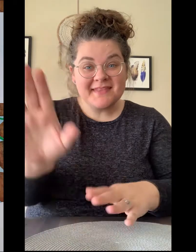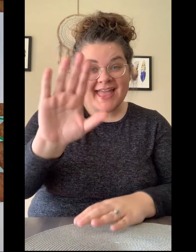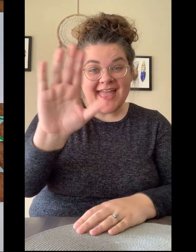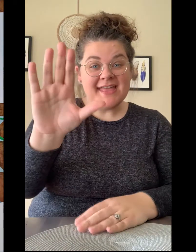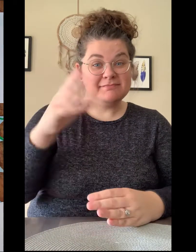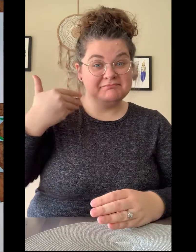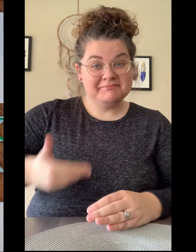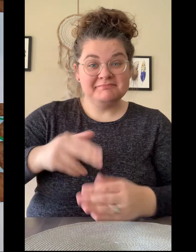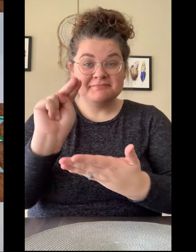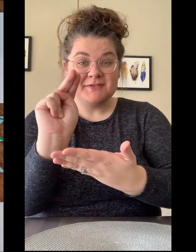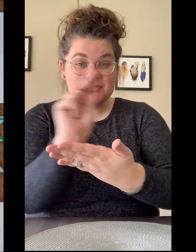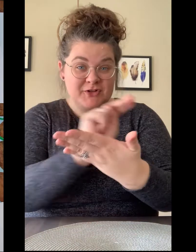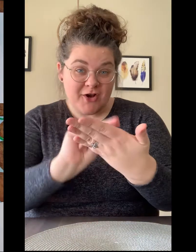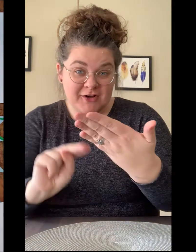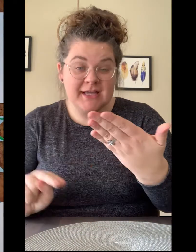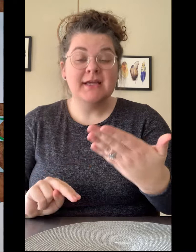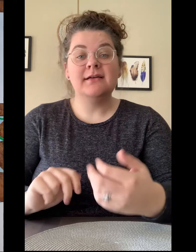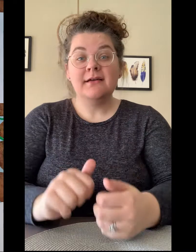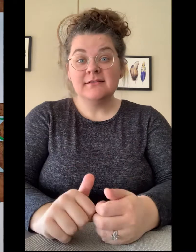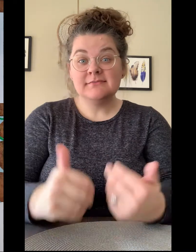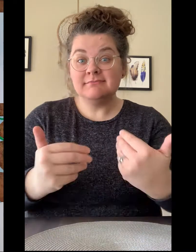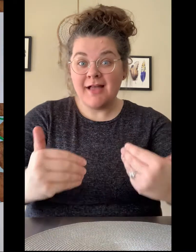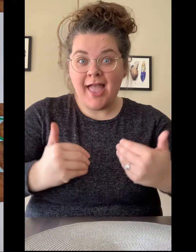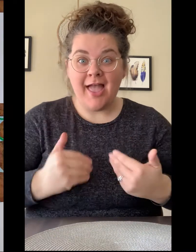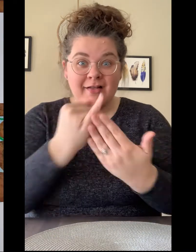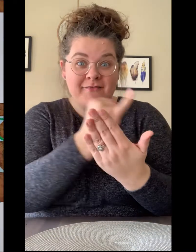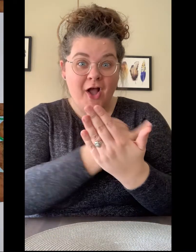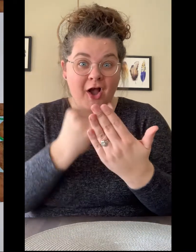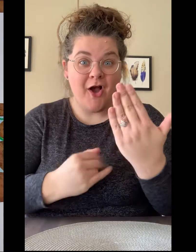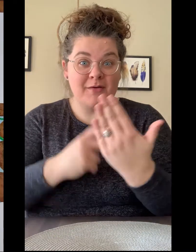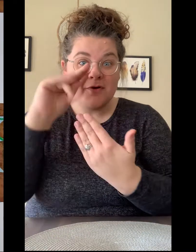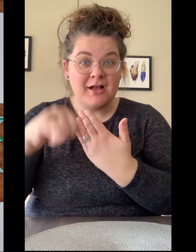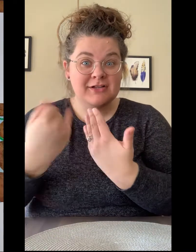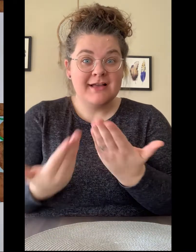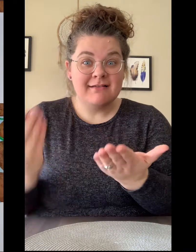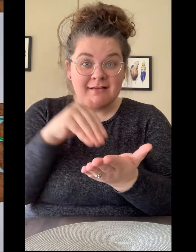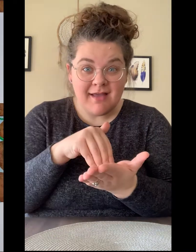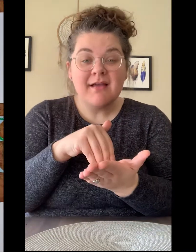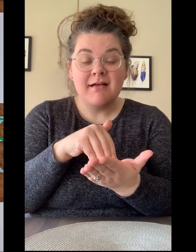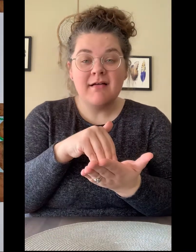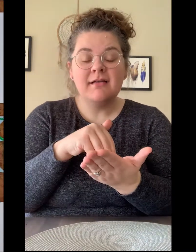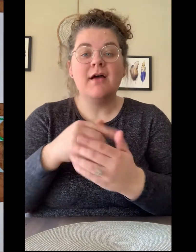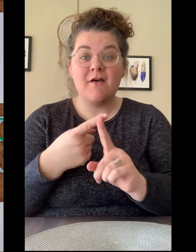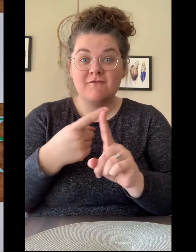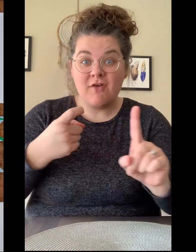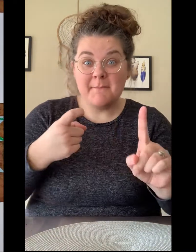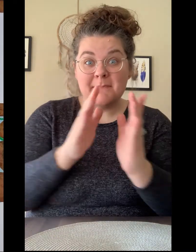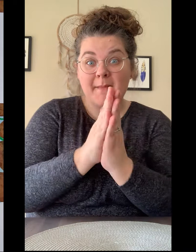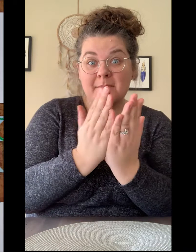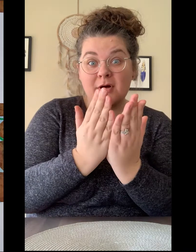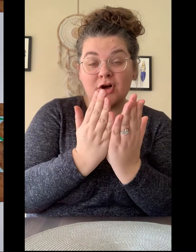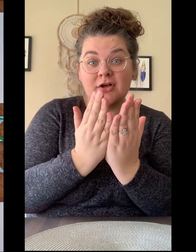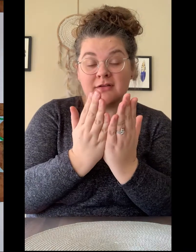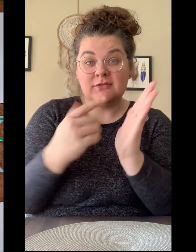Hey guys, it's Mr. Nanari. I have another art project based on one of the books that were read on our YouTube channel,